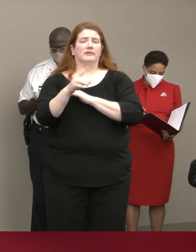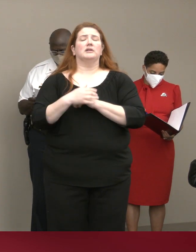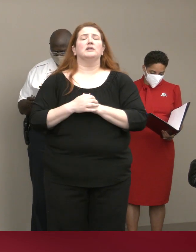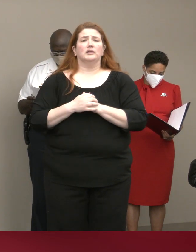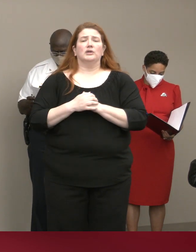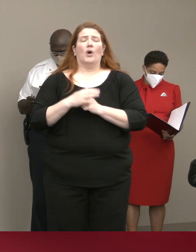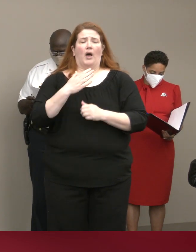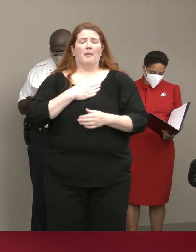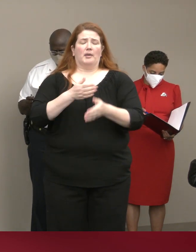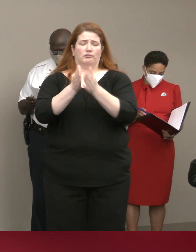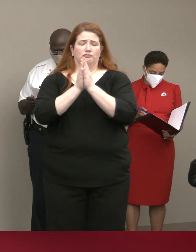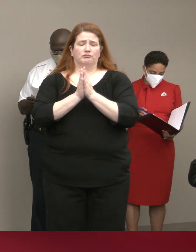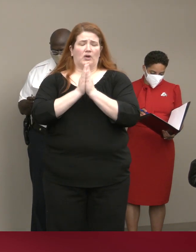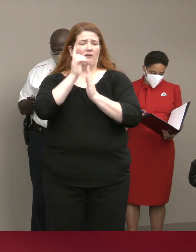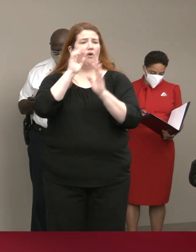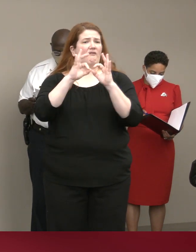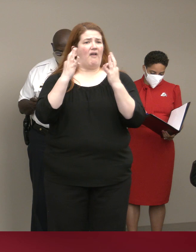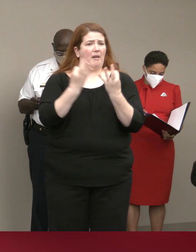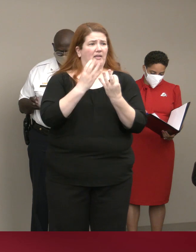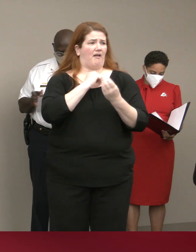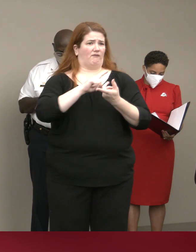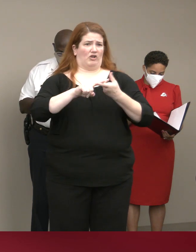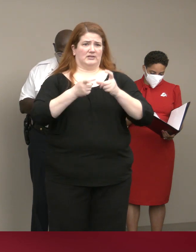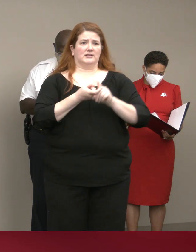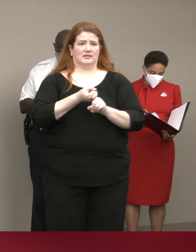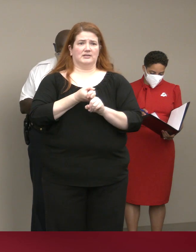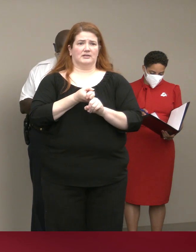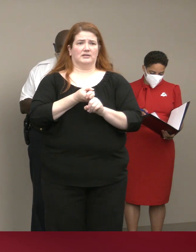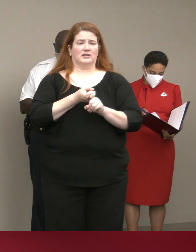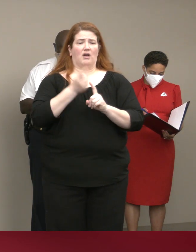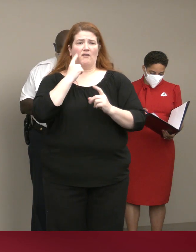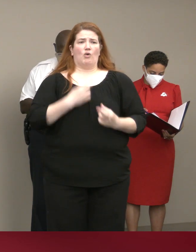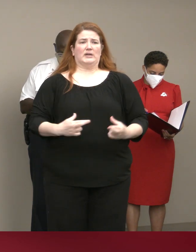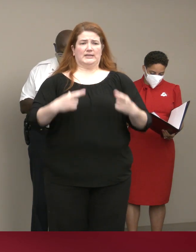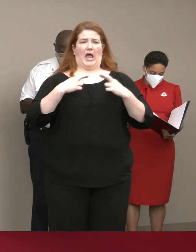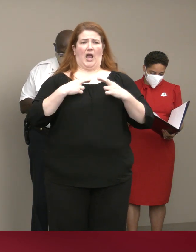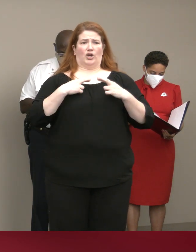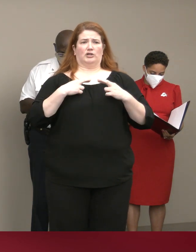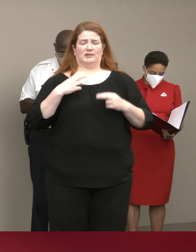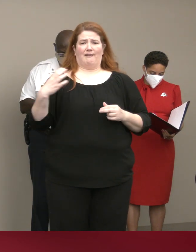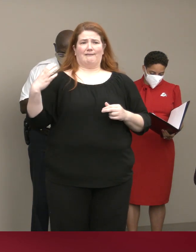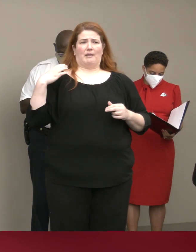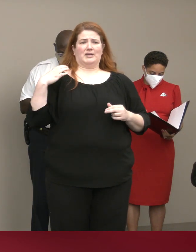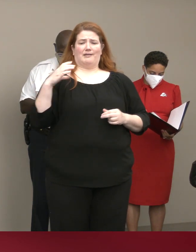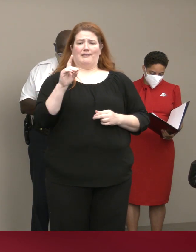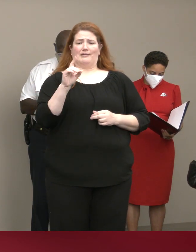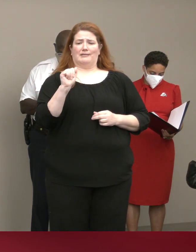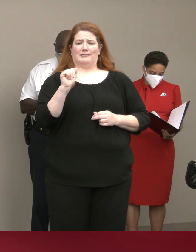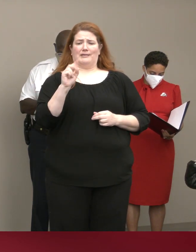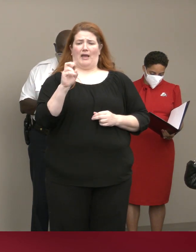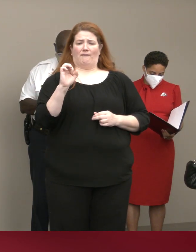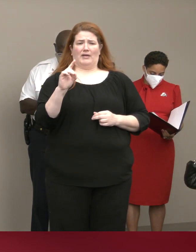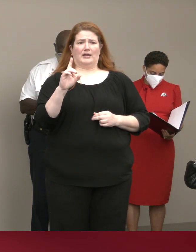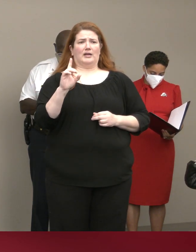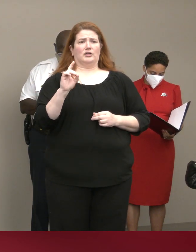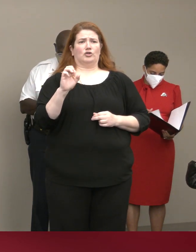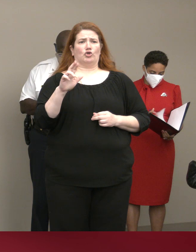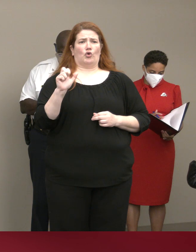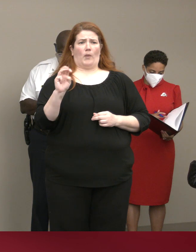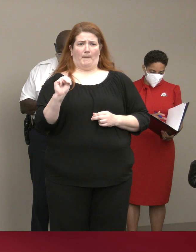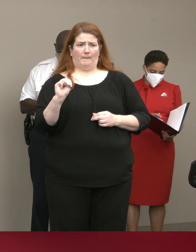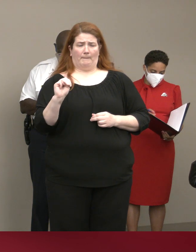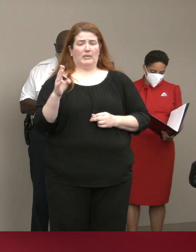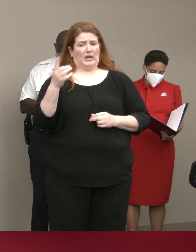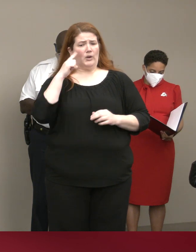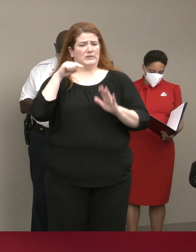prayers are for the family and friends of retired Captain David Dorn, who was